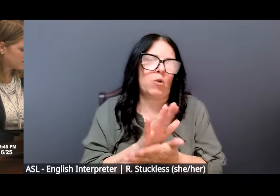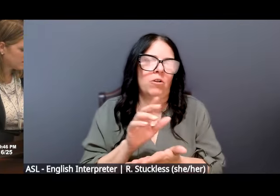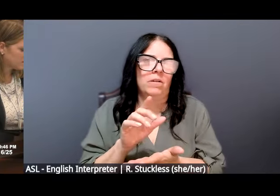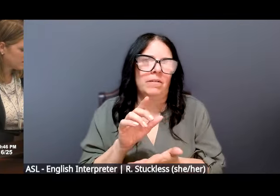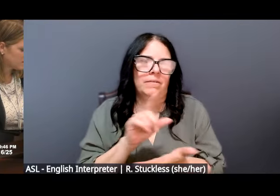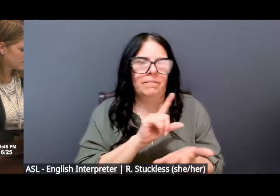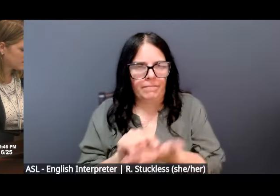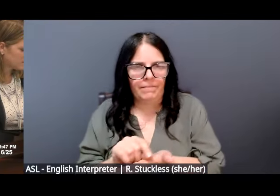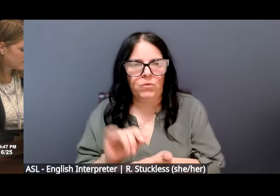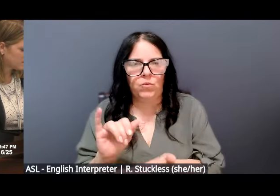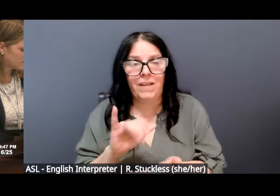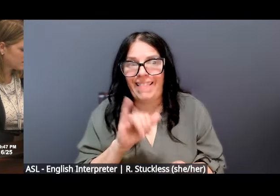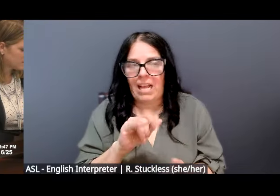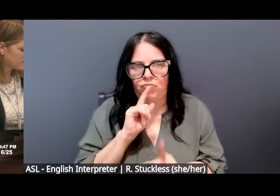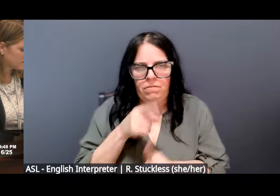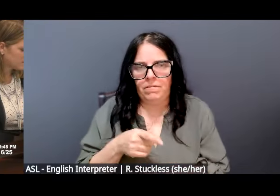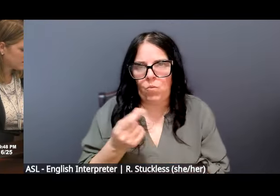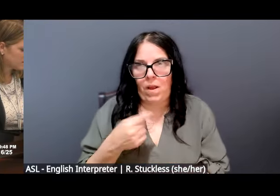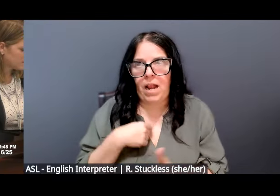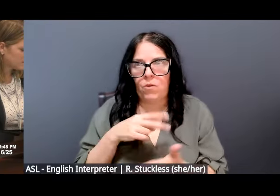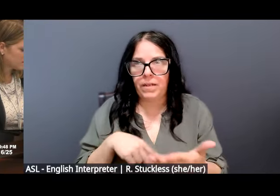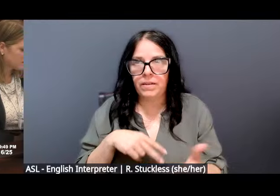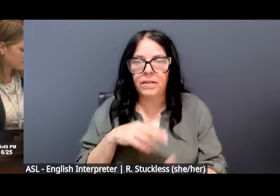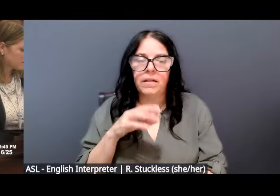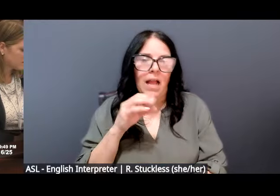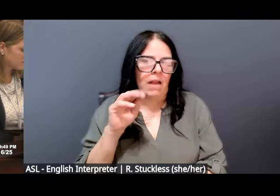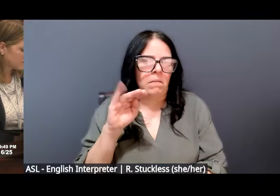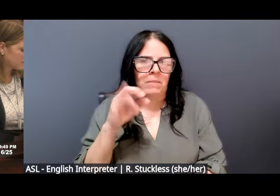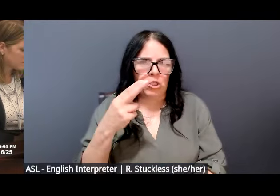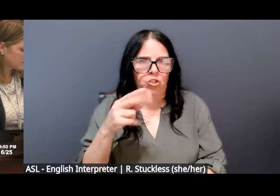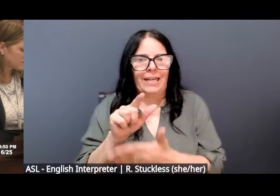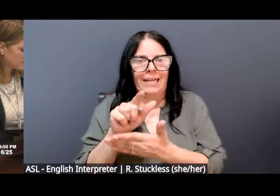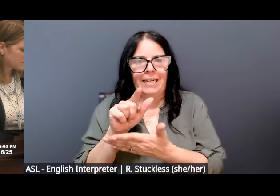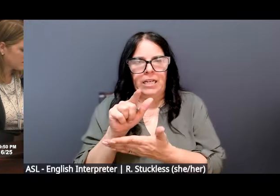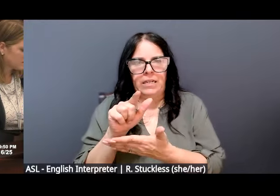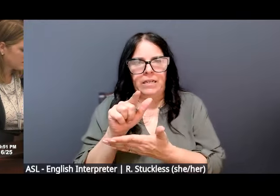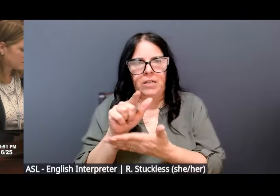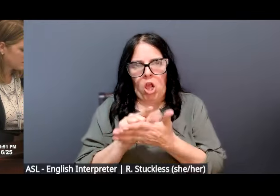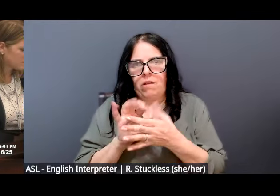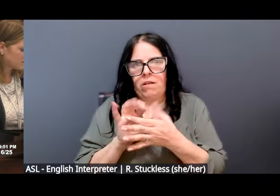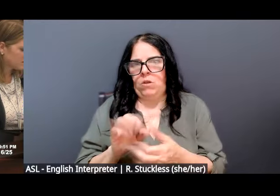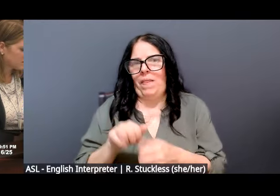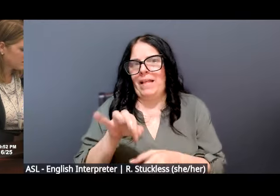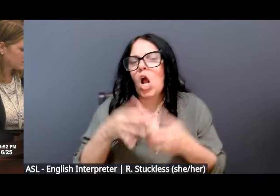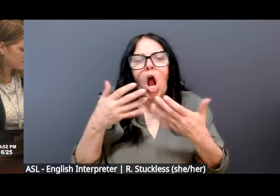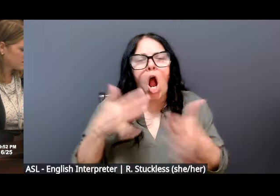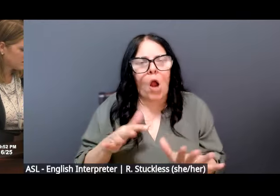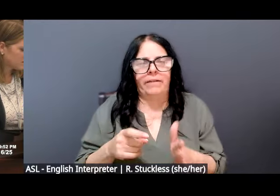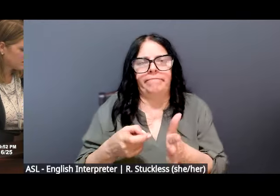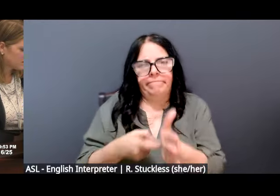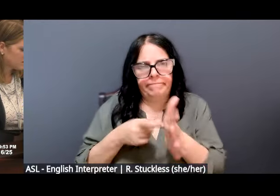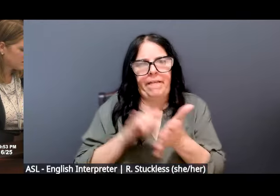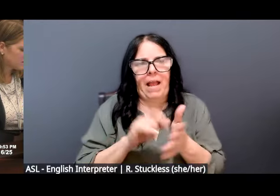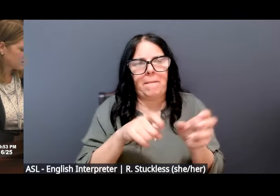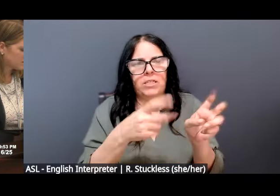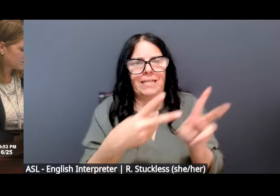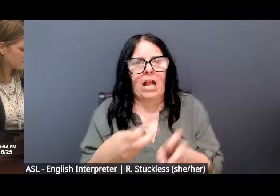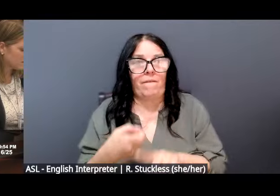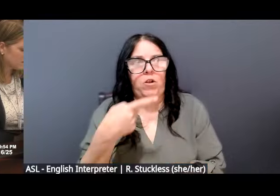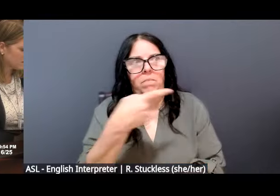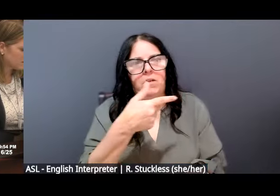what this is, as I read that. And Michigan election law currently mandates that the poll book be downloaded from the qualified